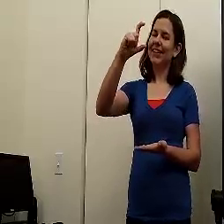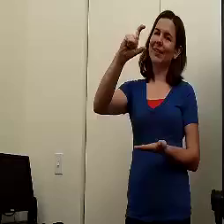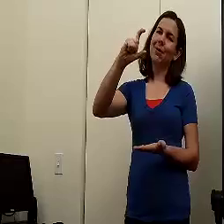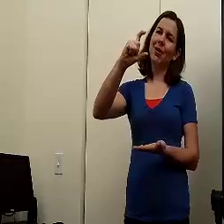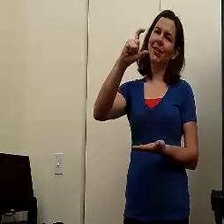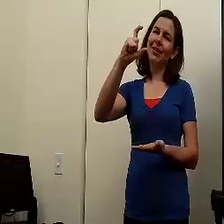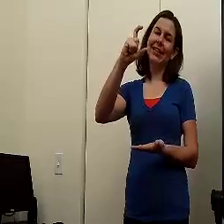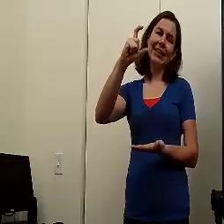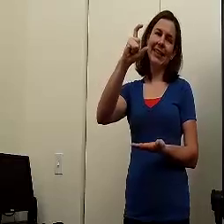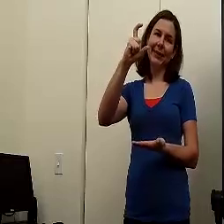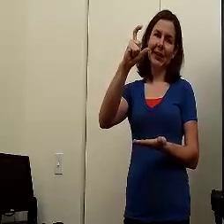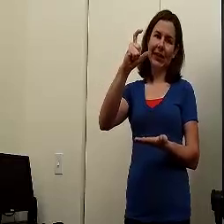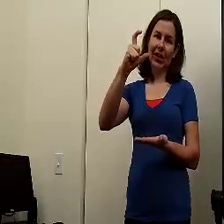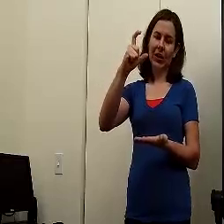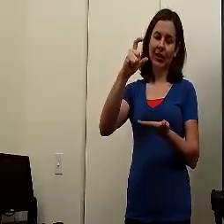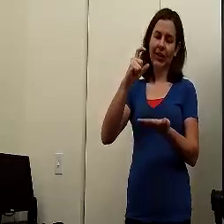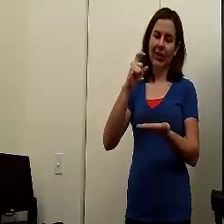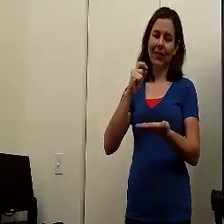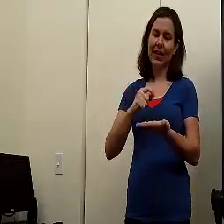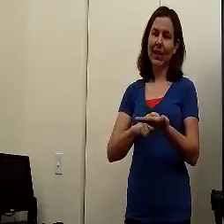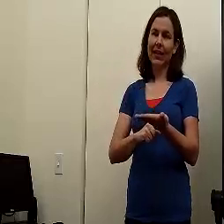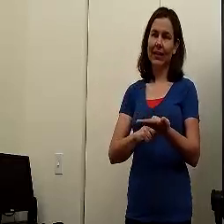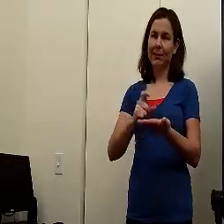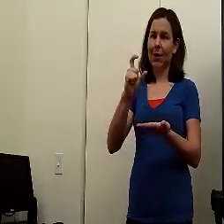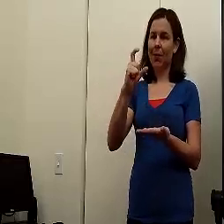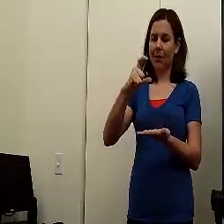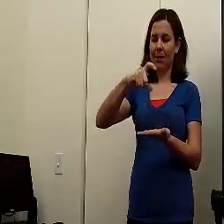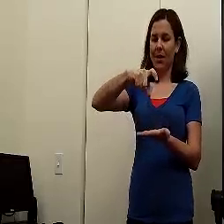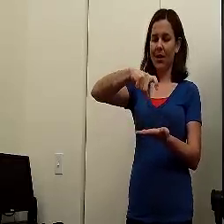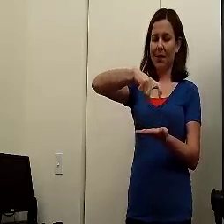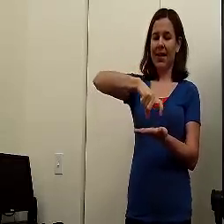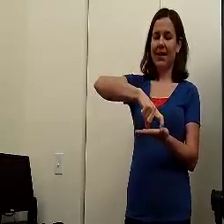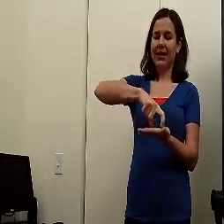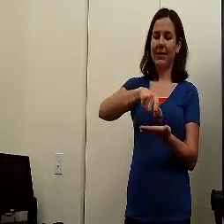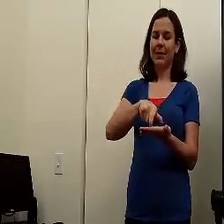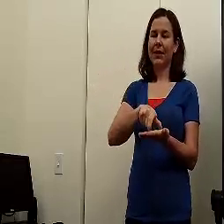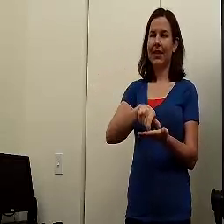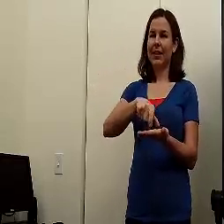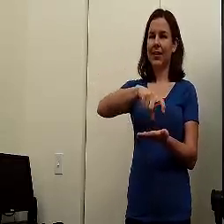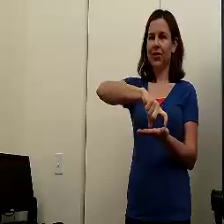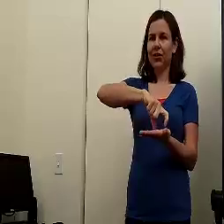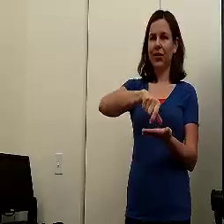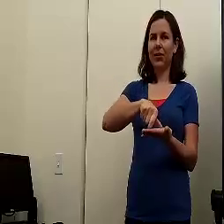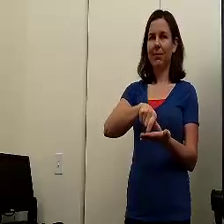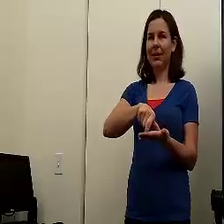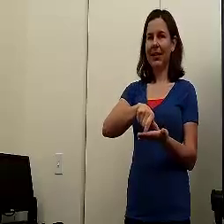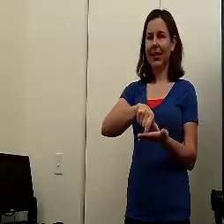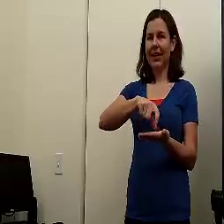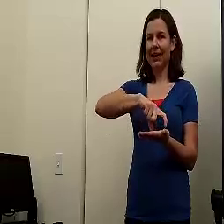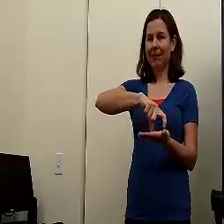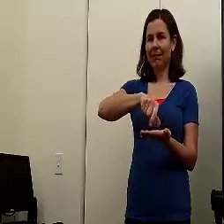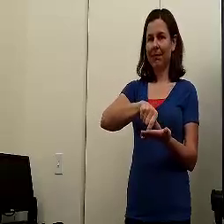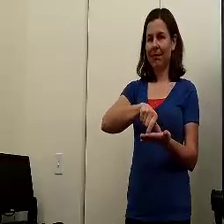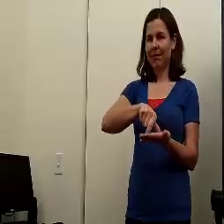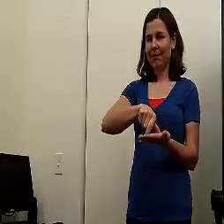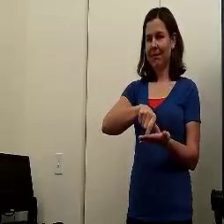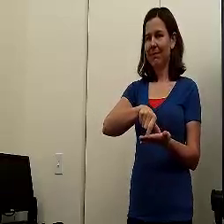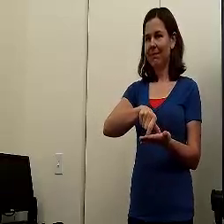a small C is what it's called. So your left hand is palm up, your right hand is a small C, and then you do this way of cutting. Detail.